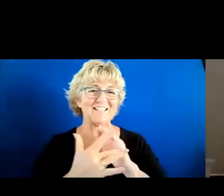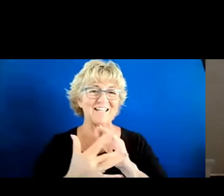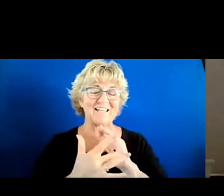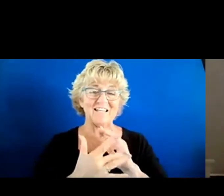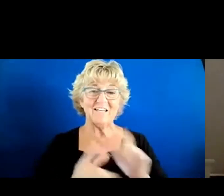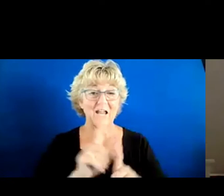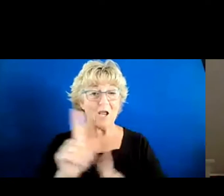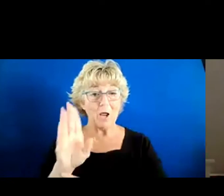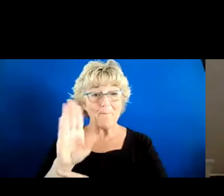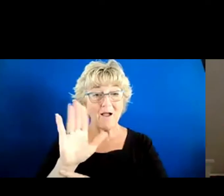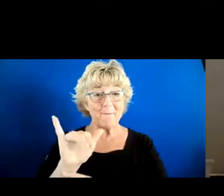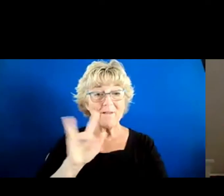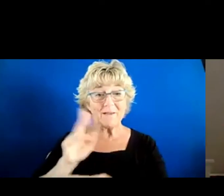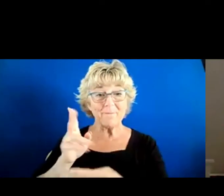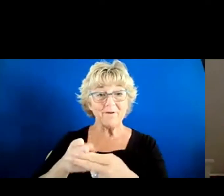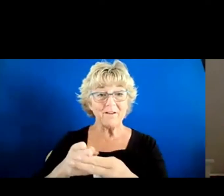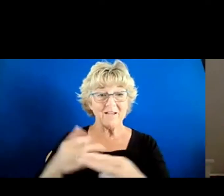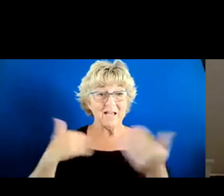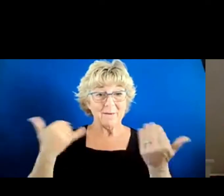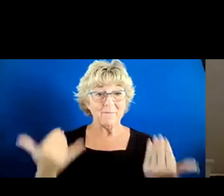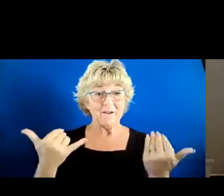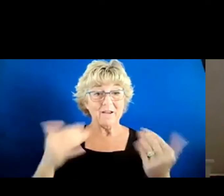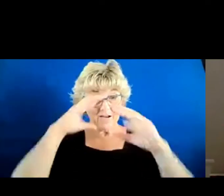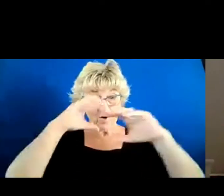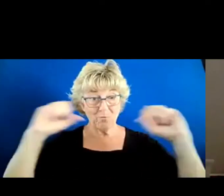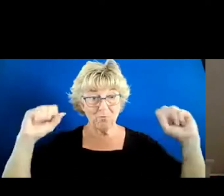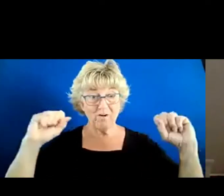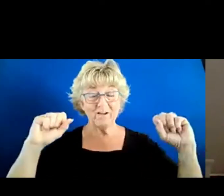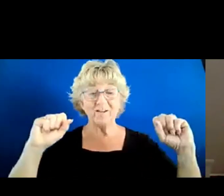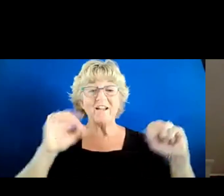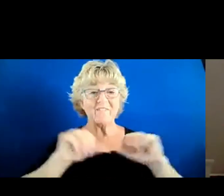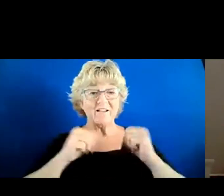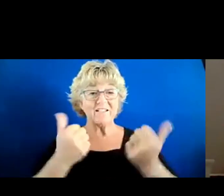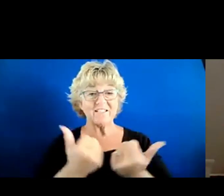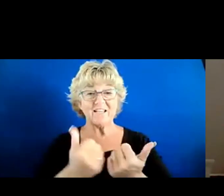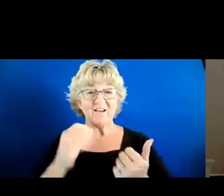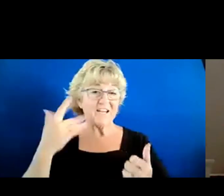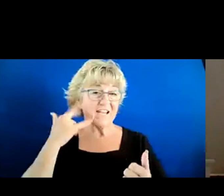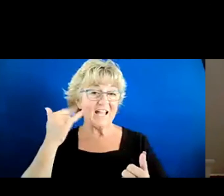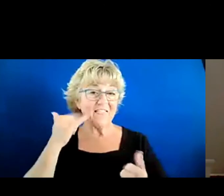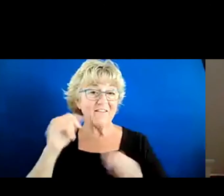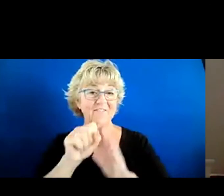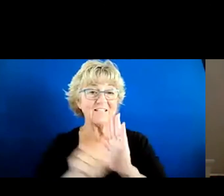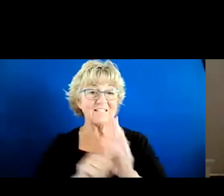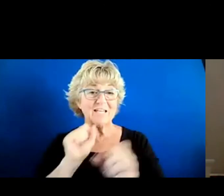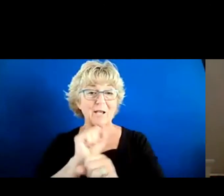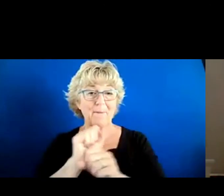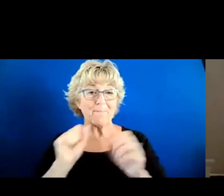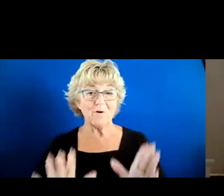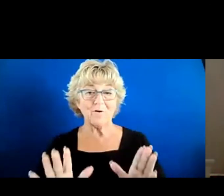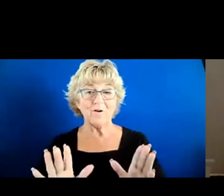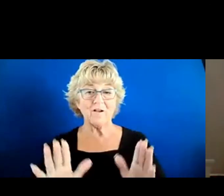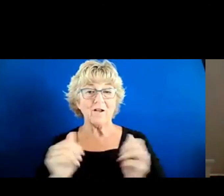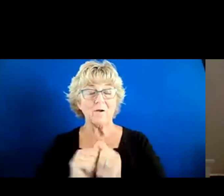As Bobby mentioned, I'm currently the president of the Association of California State Employees